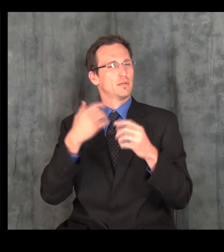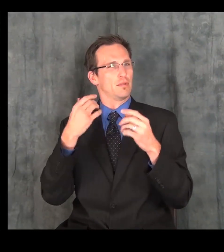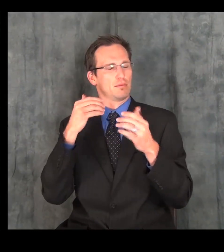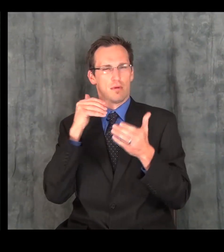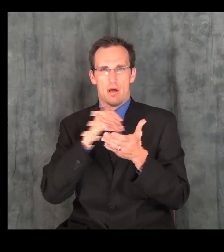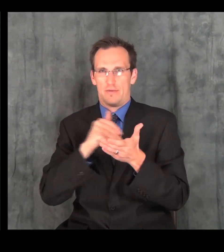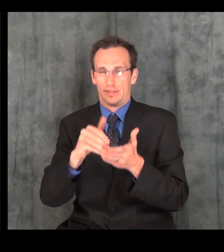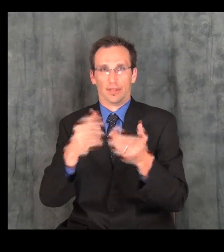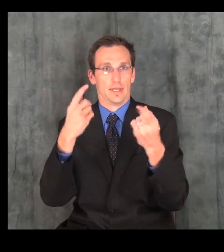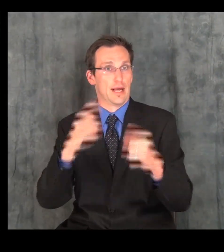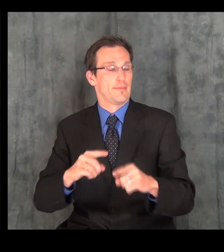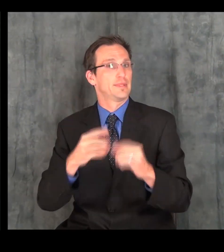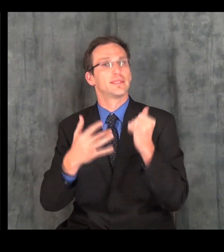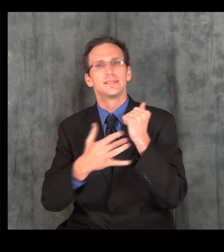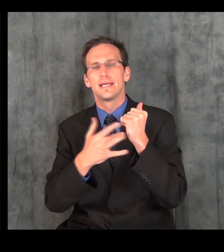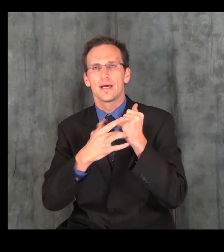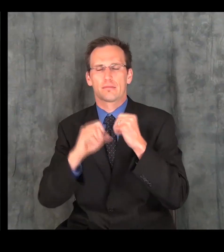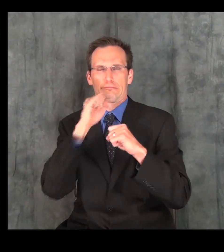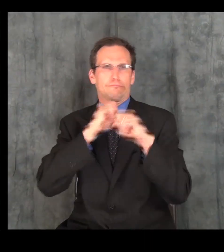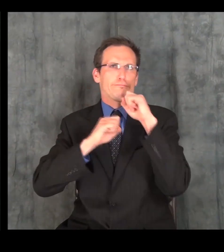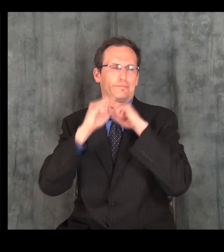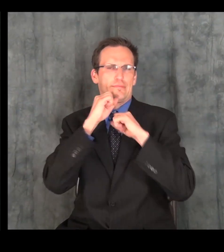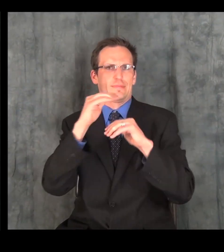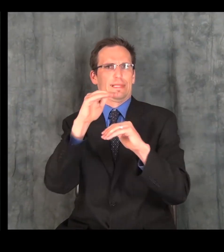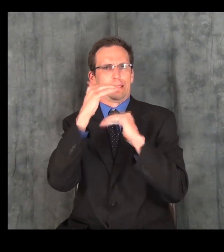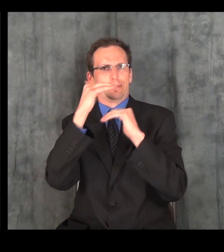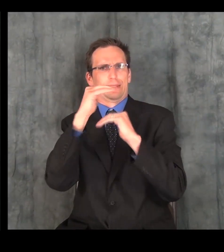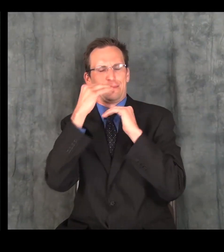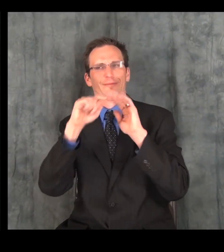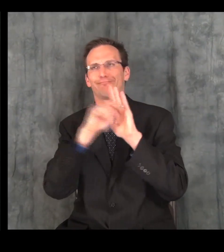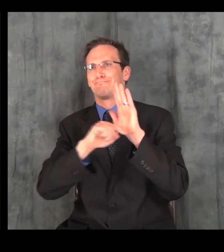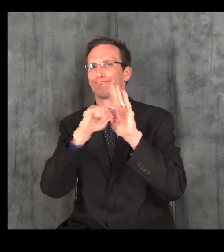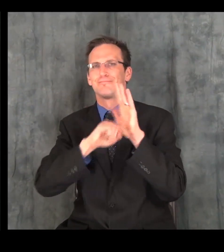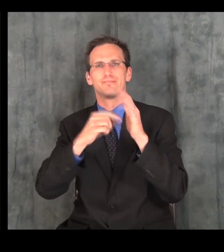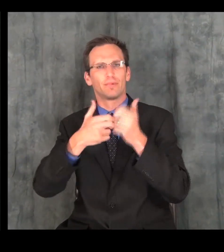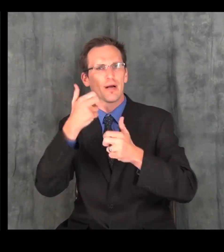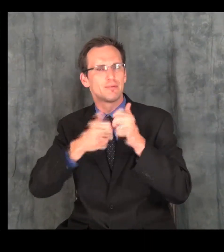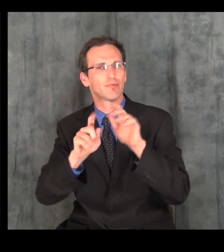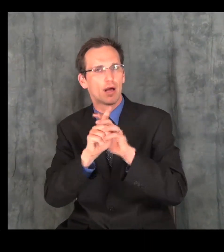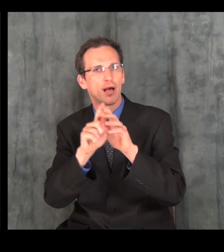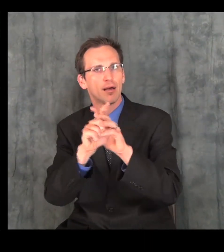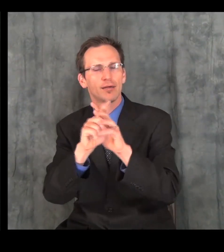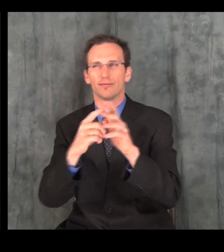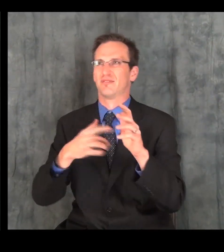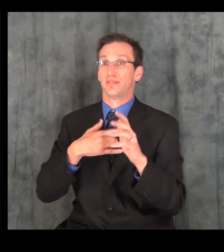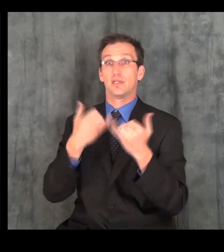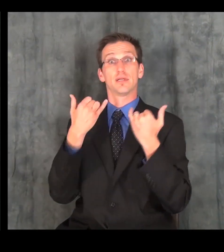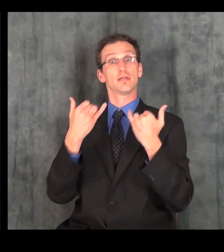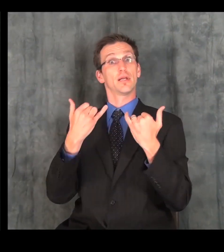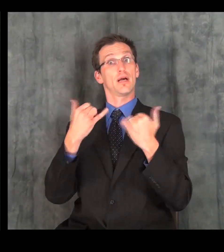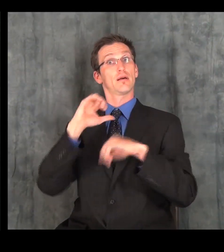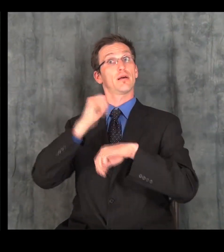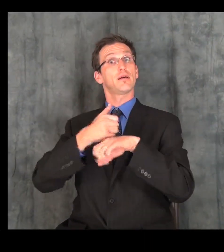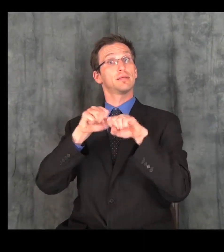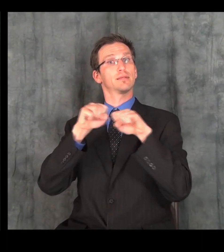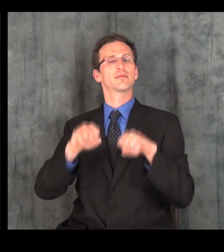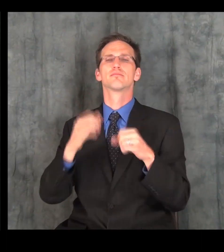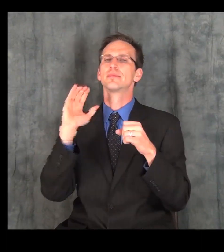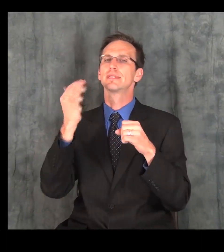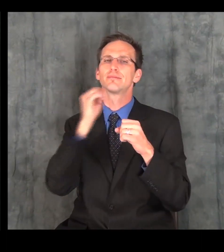of technological barriers that we had to work with that the current system just doesn't seem that it would be an